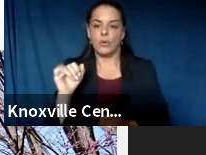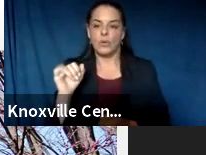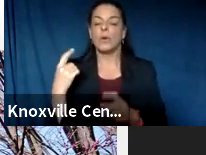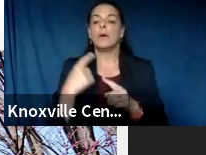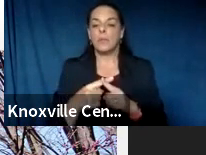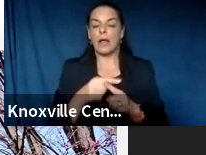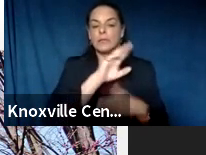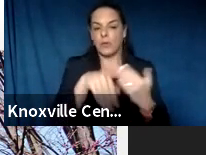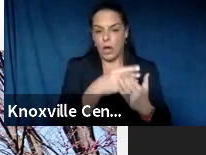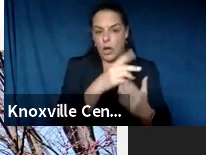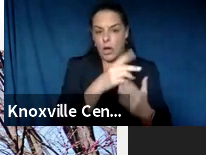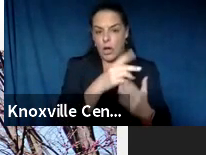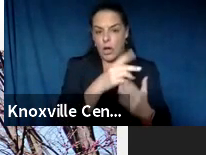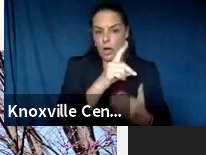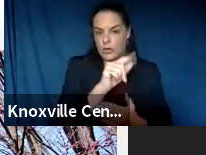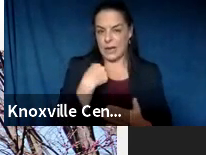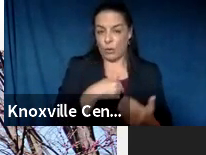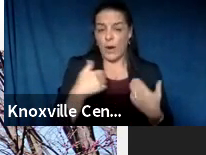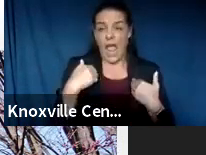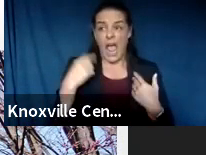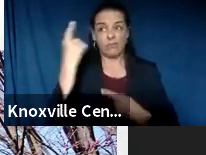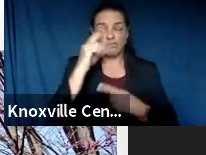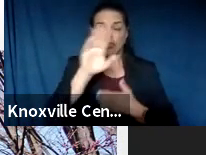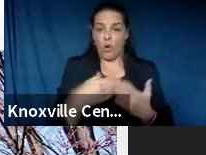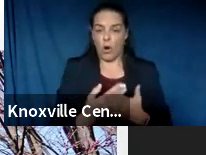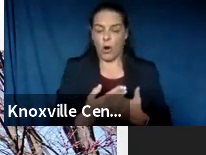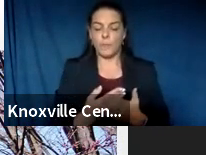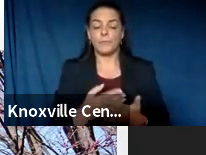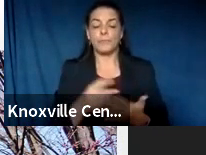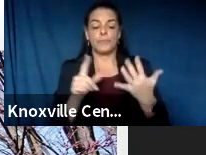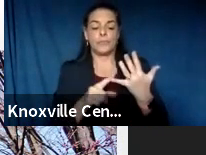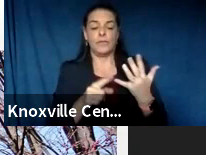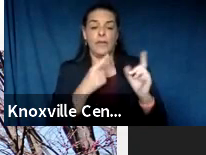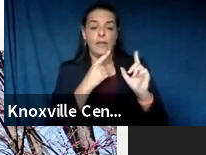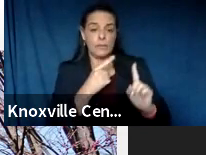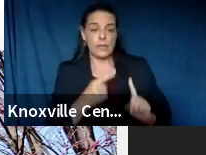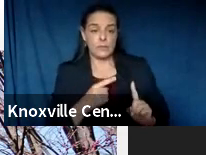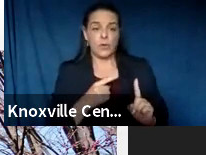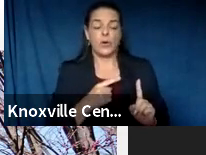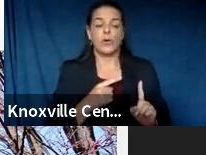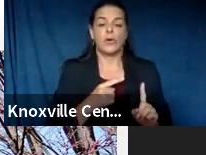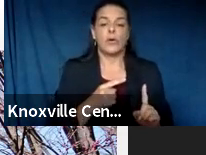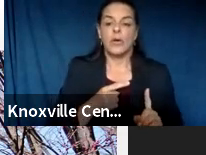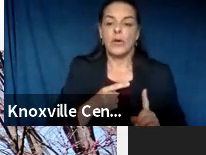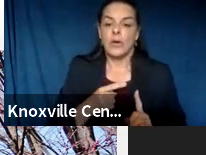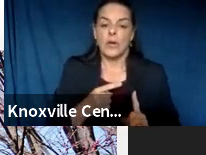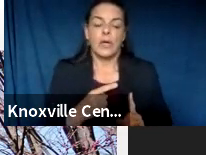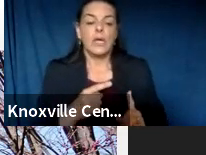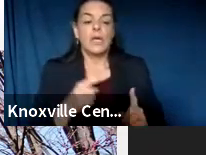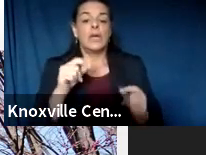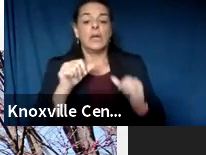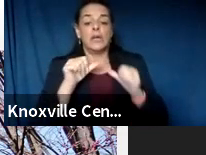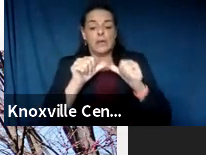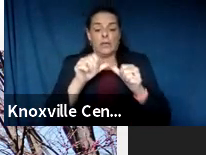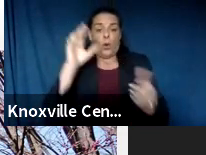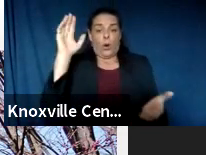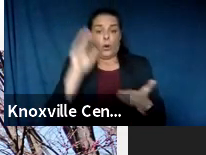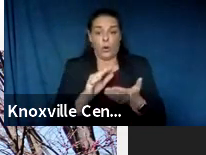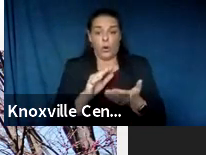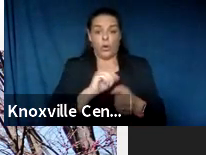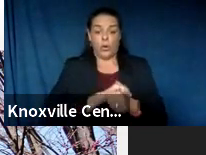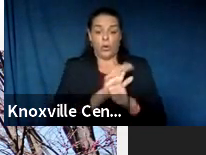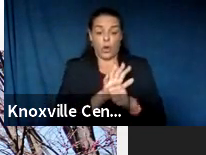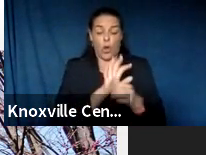data into consideration. Our fifth benchmark, sustained or decreased